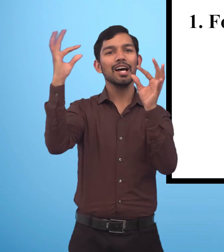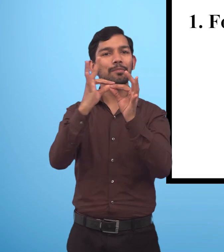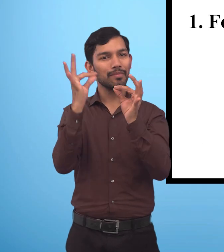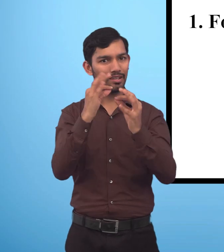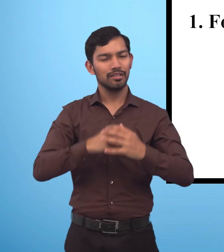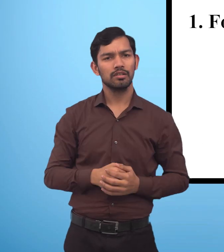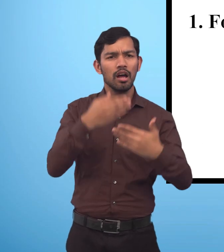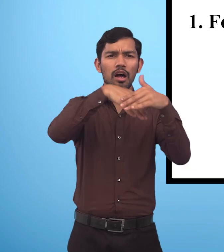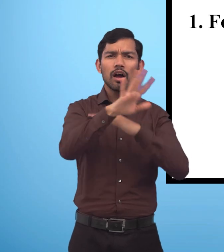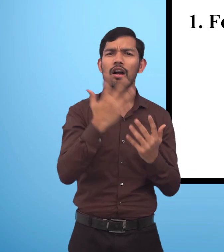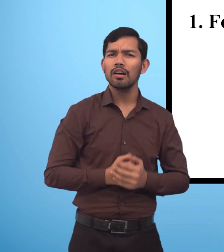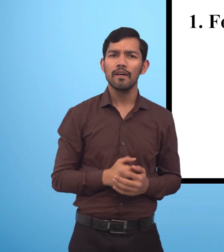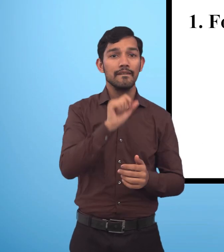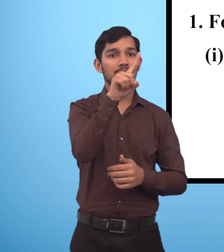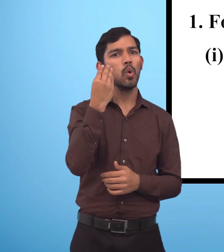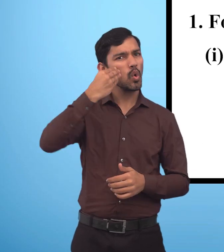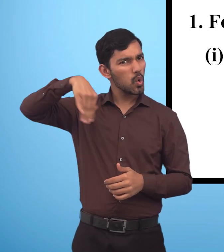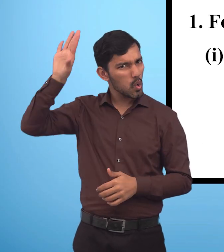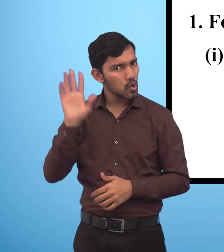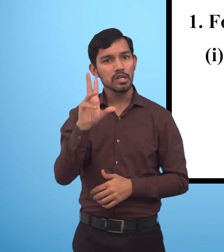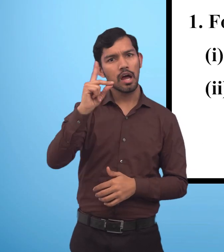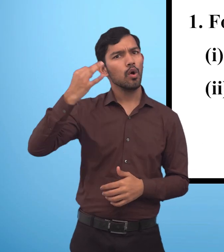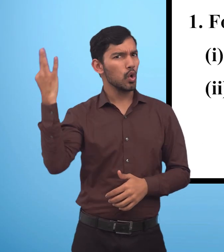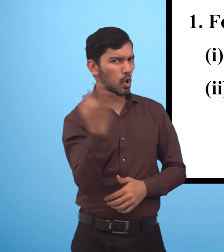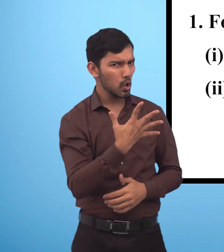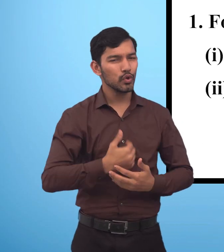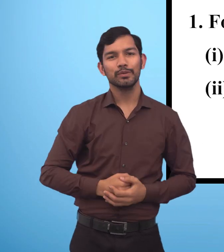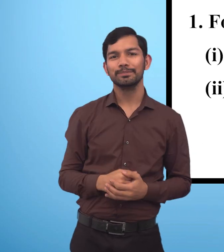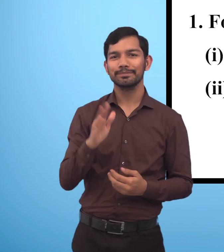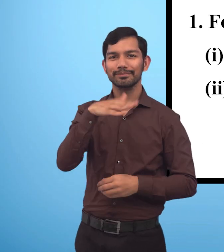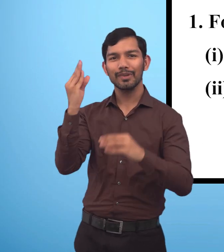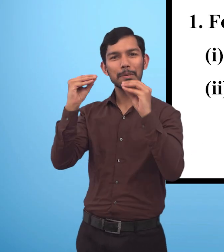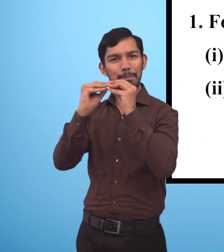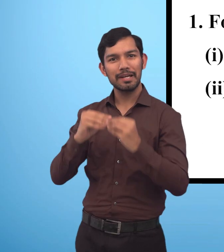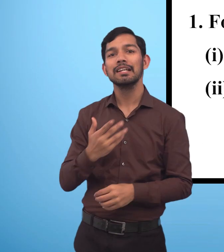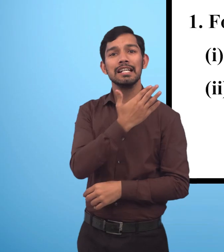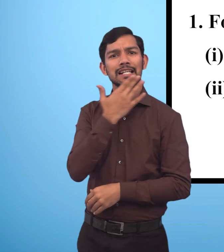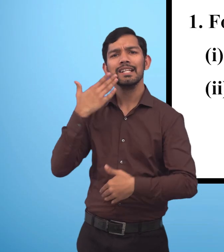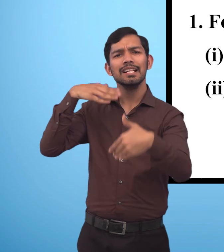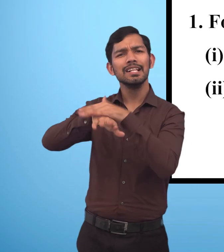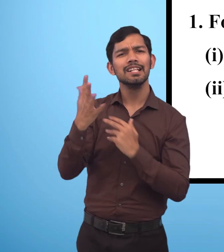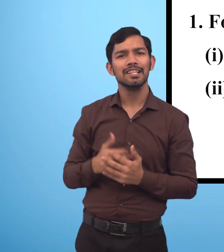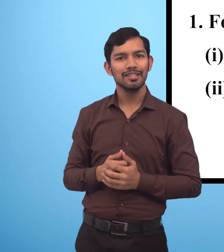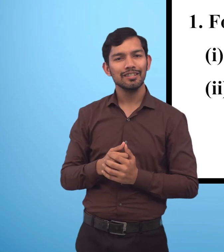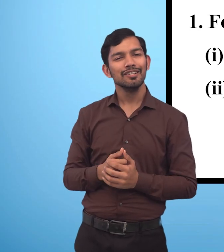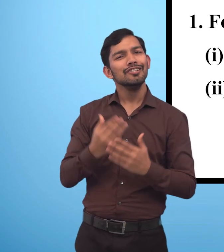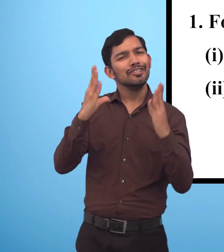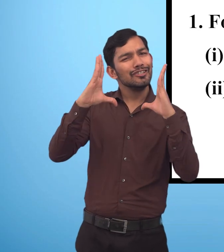A. Form. 1. Old. 2. New. B.